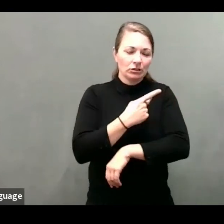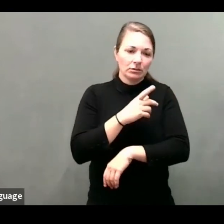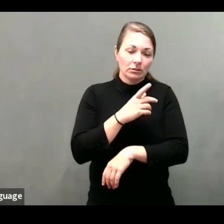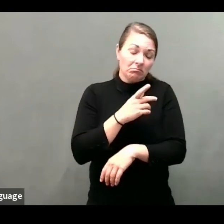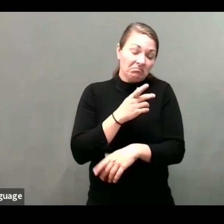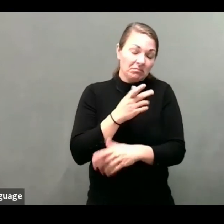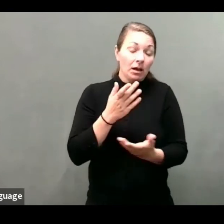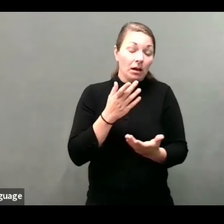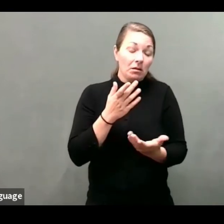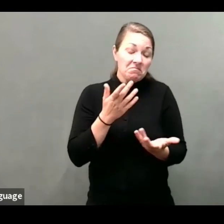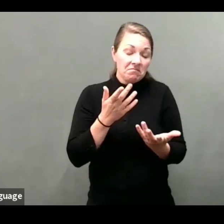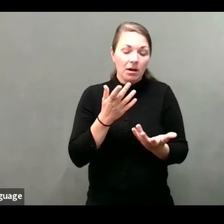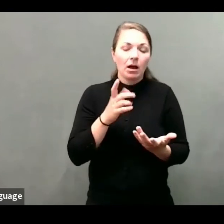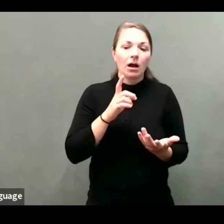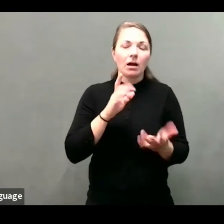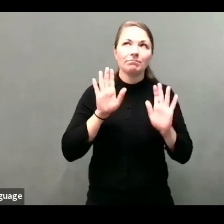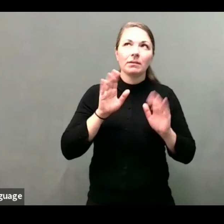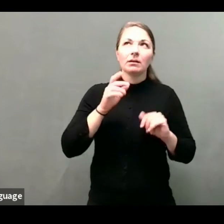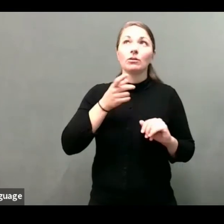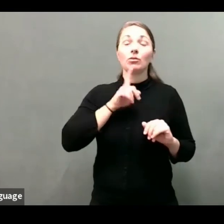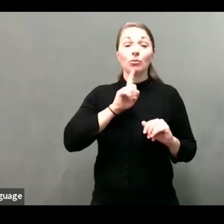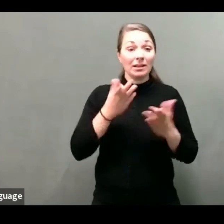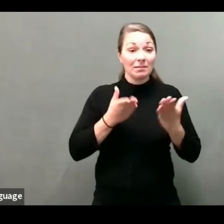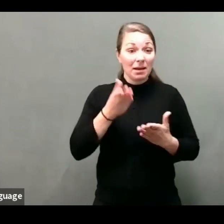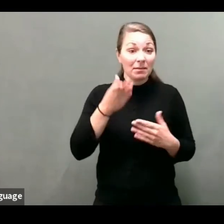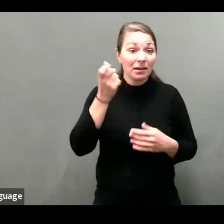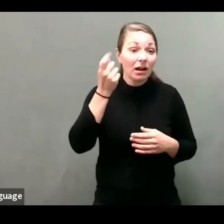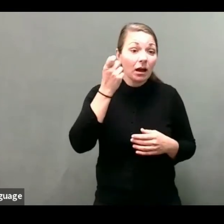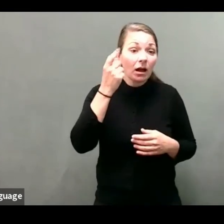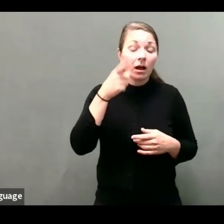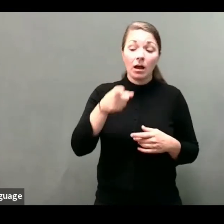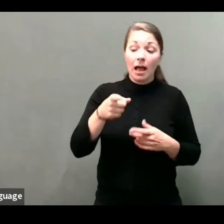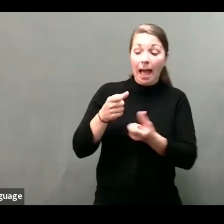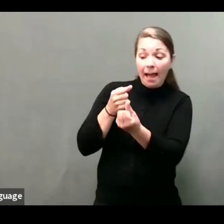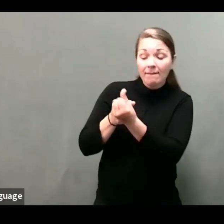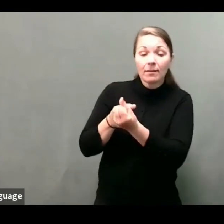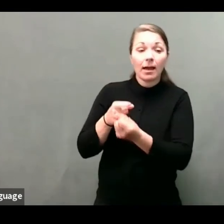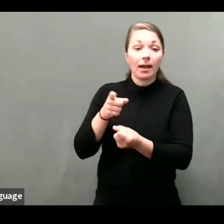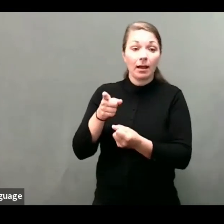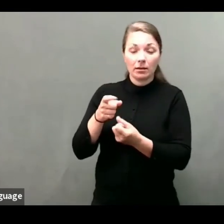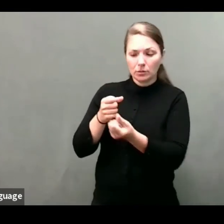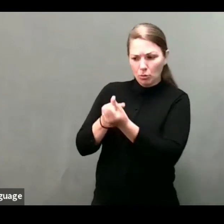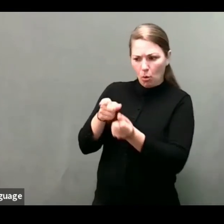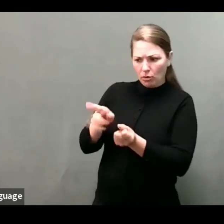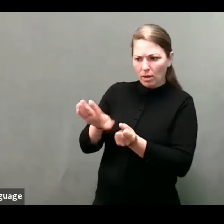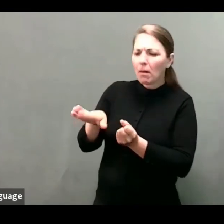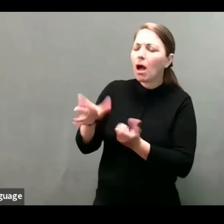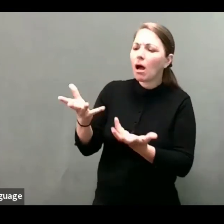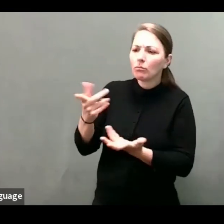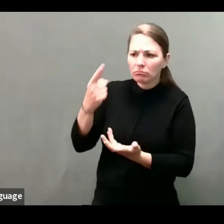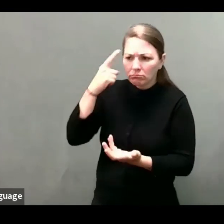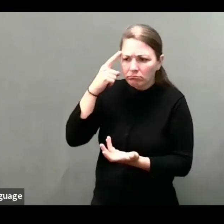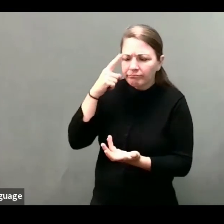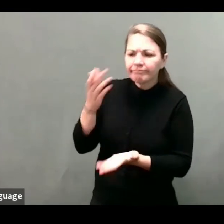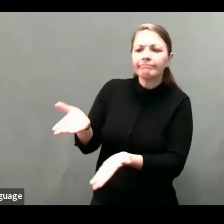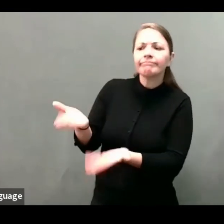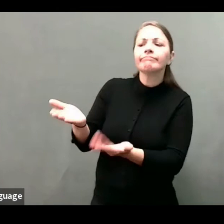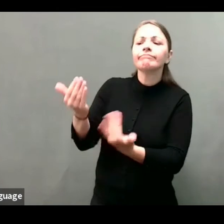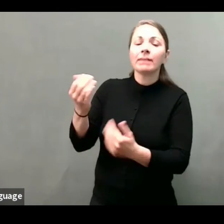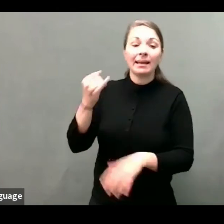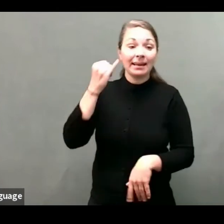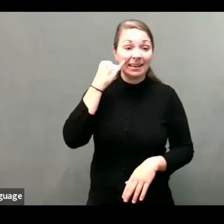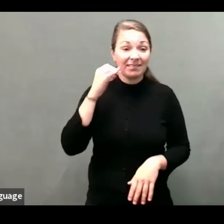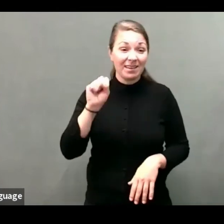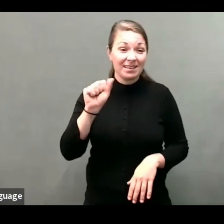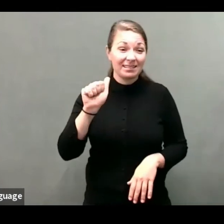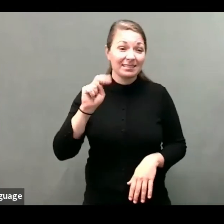have a chance to advocate for the patient or help bolster them in speaking up for themselves if a SANE happens to falter in this area.